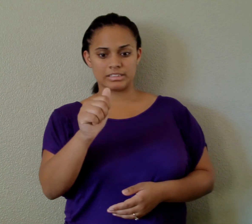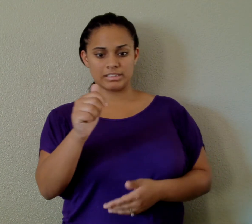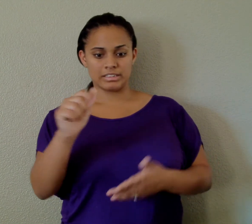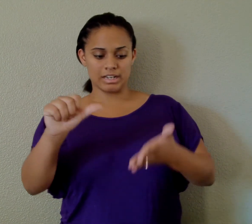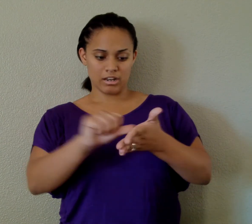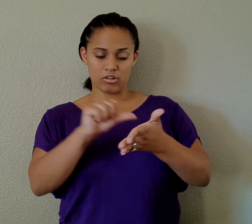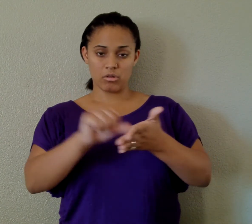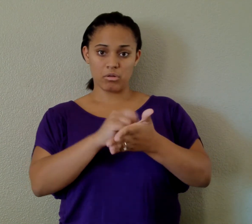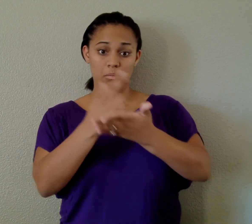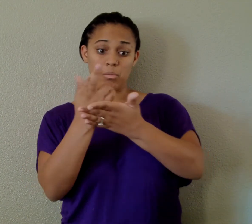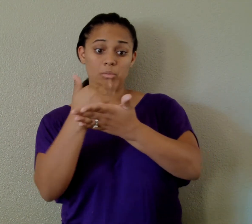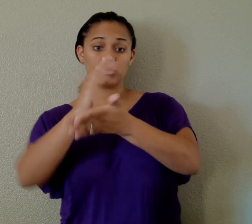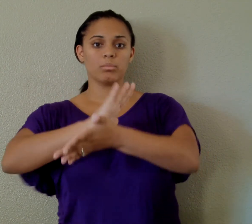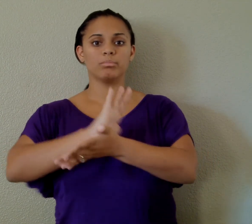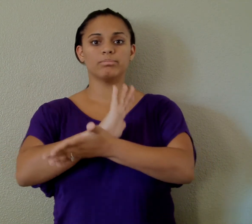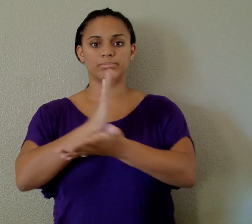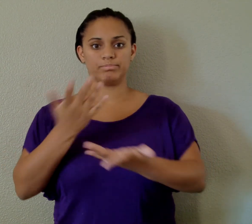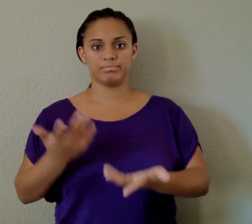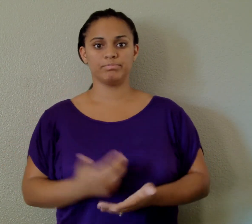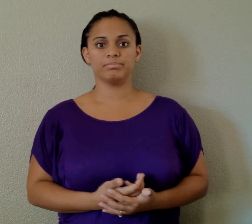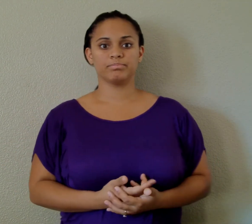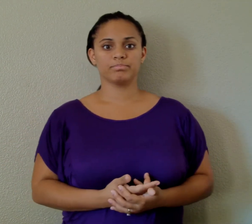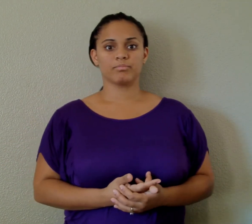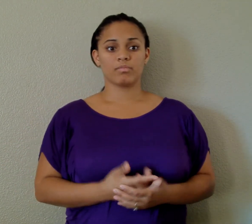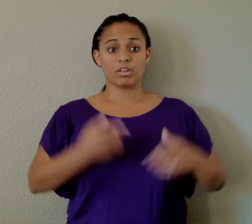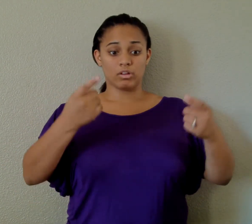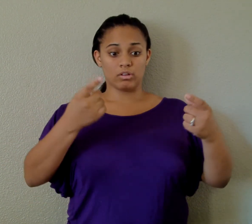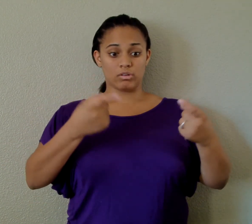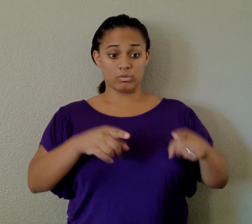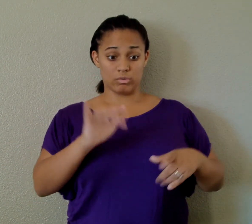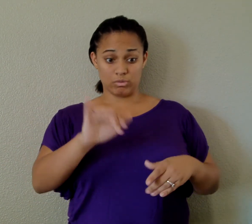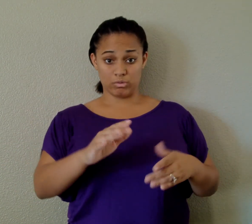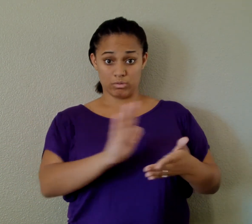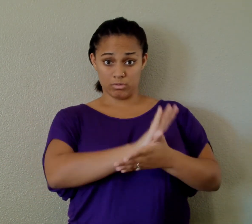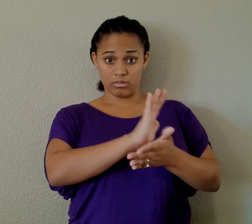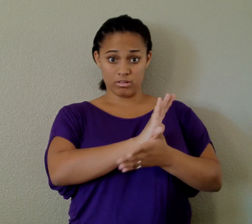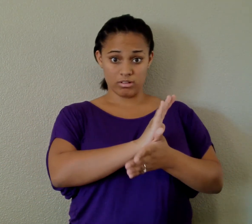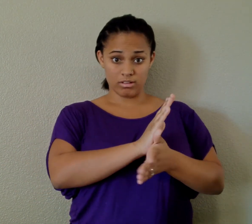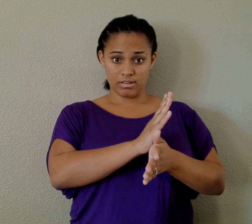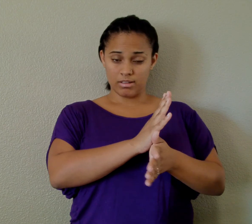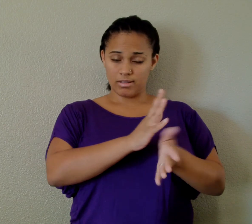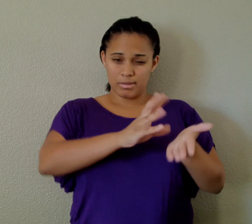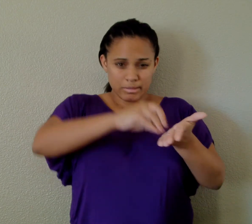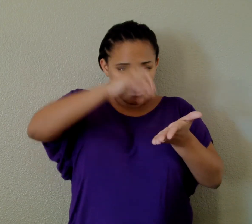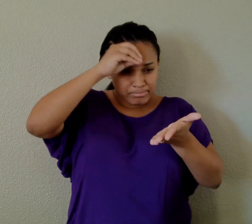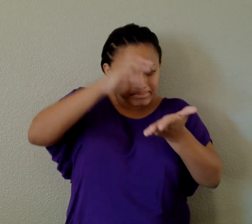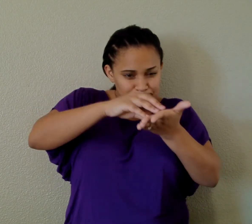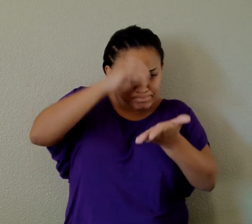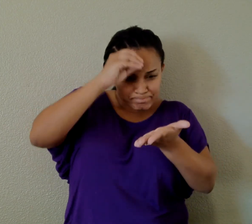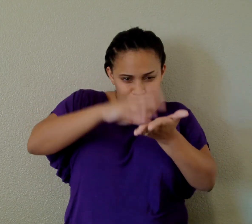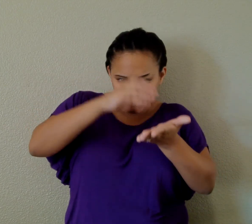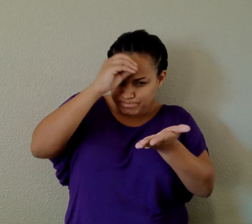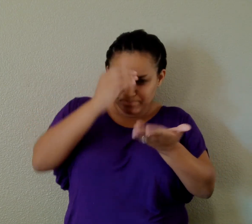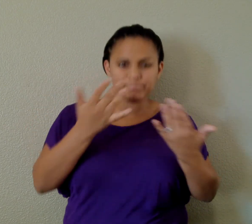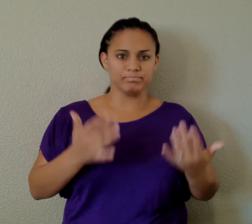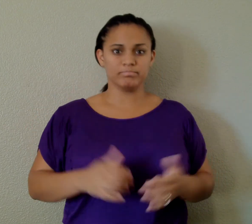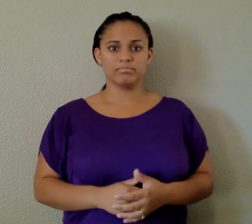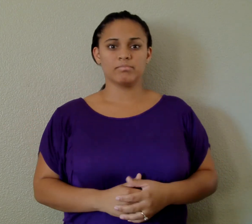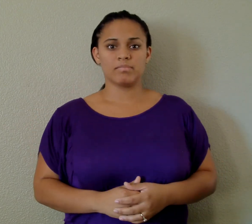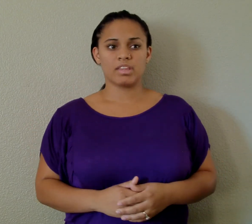that paper, they learned all kinds of things. They learned how psychologists talk about different issues in the area. They learned